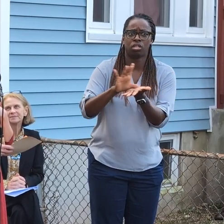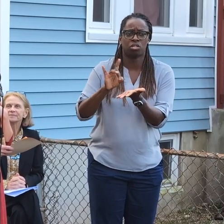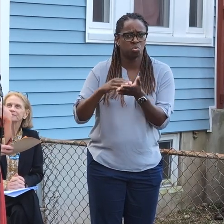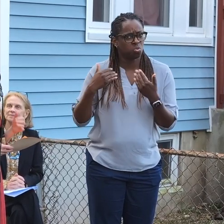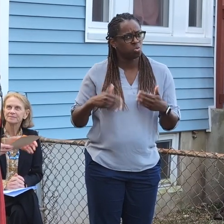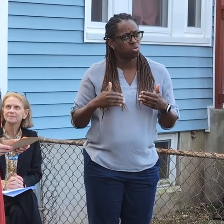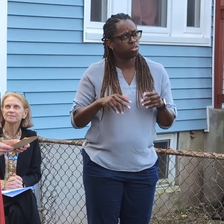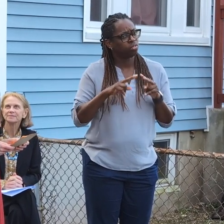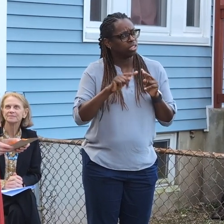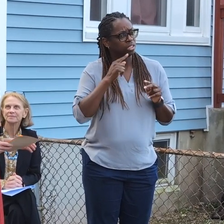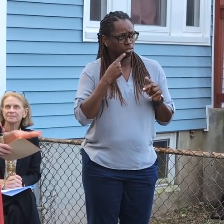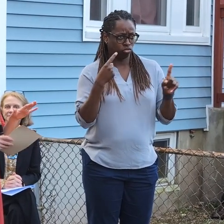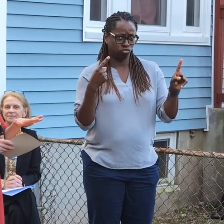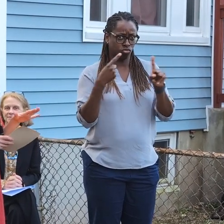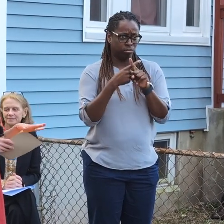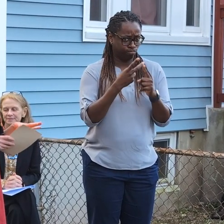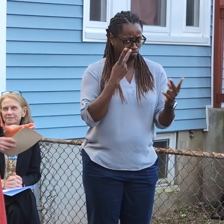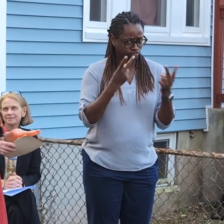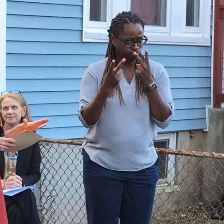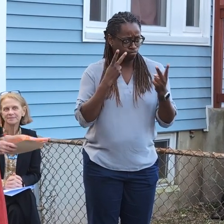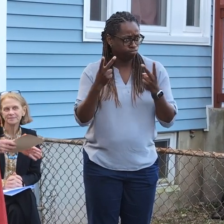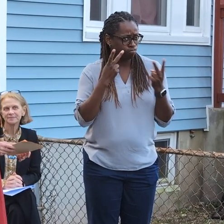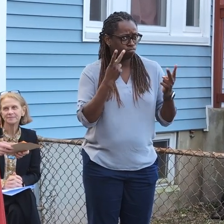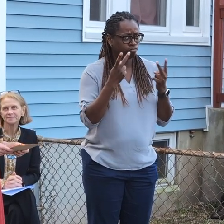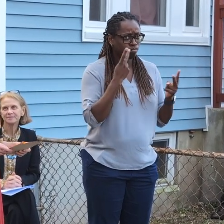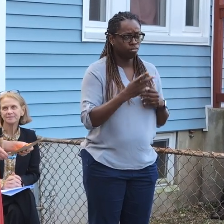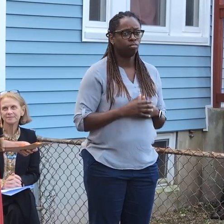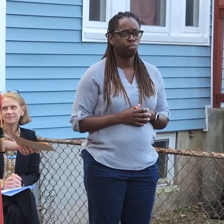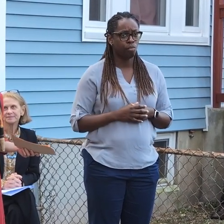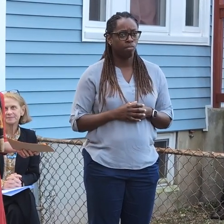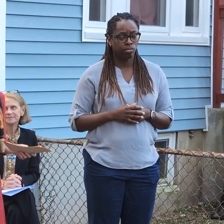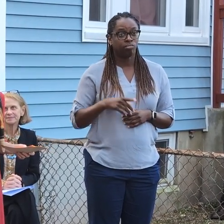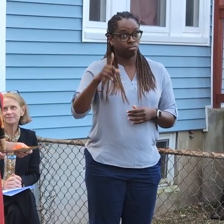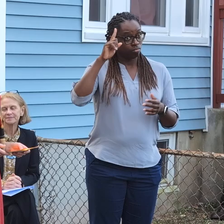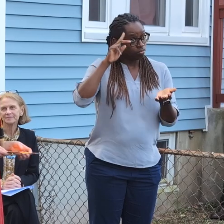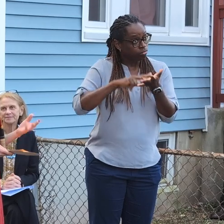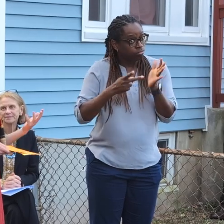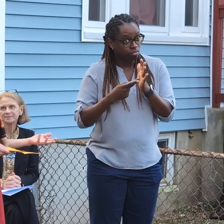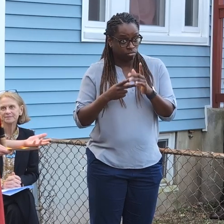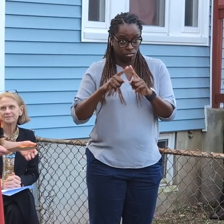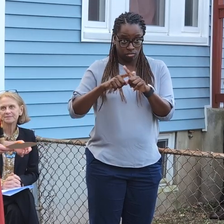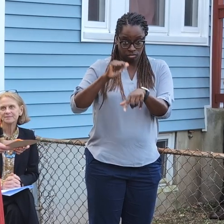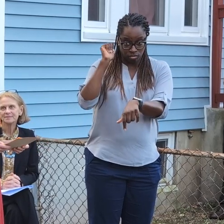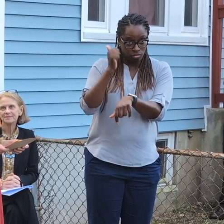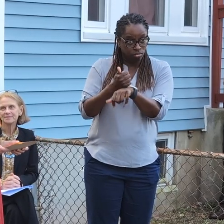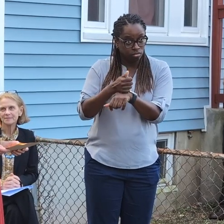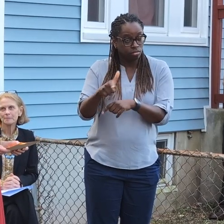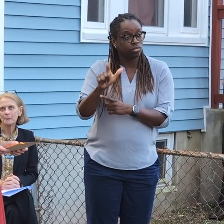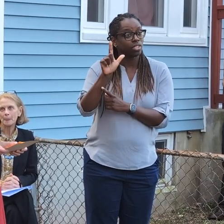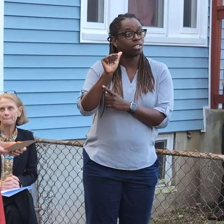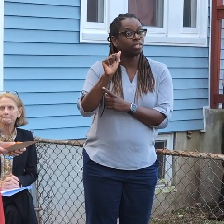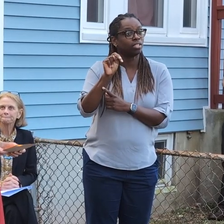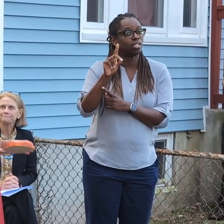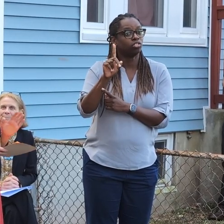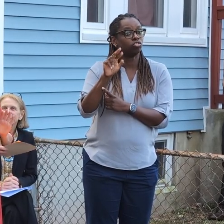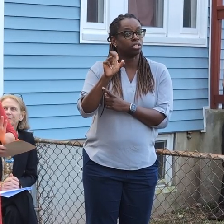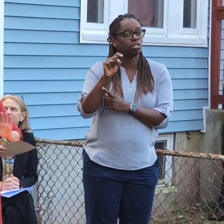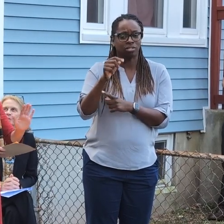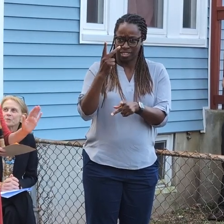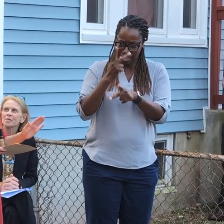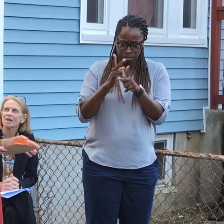our work as a land trust is to make sure we can keep folks in their homes and keep the neighborhoods really thriving the way they should be.